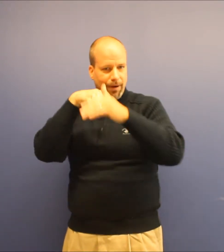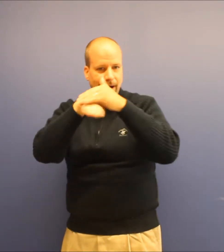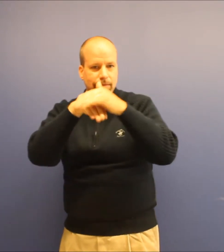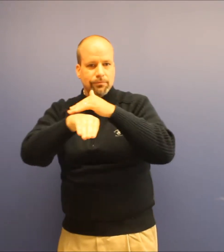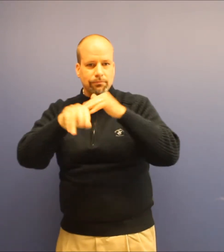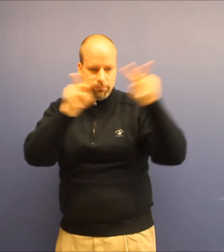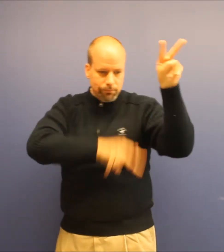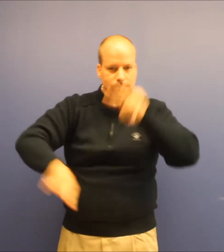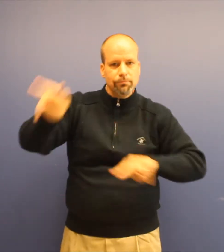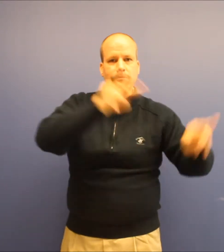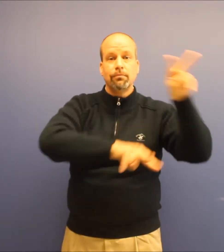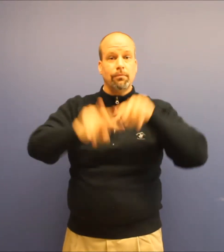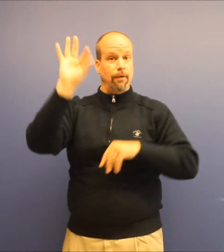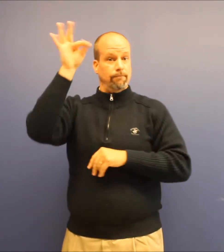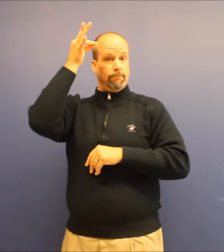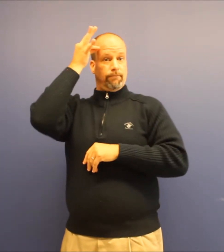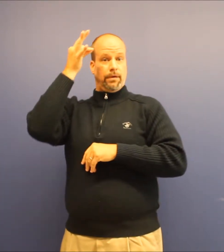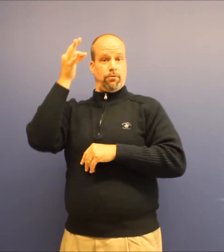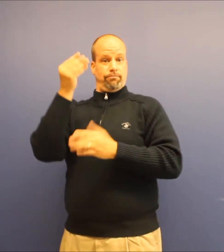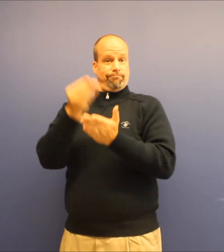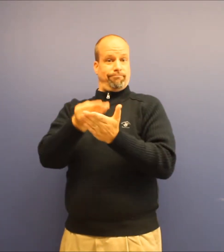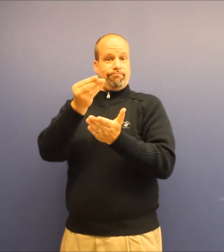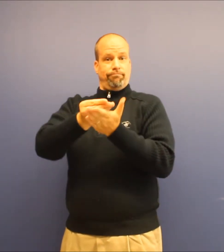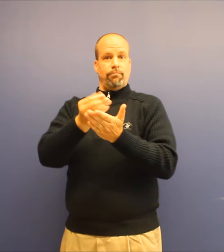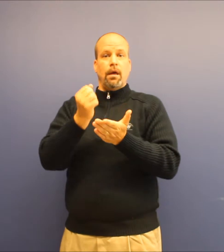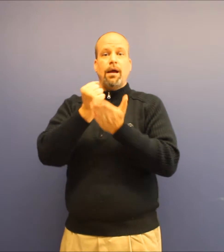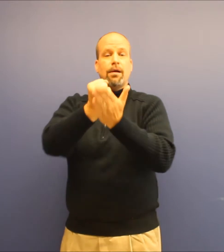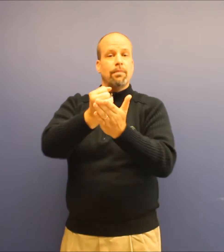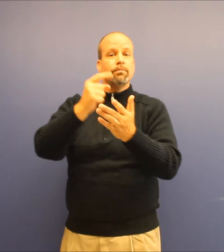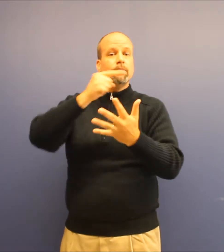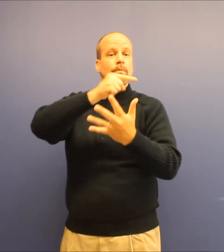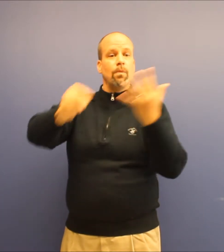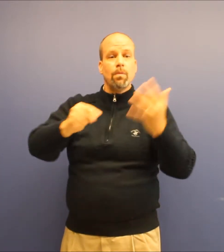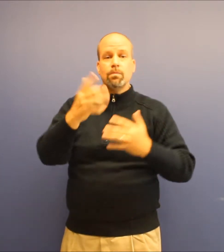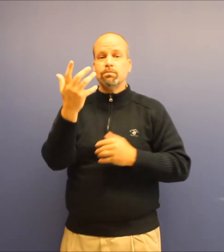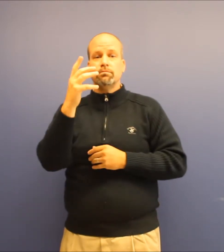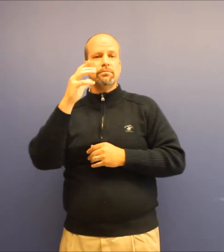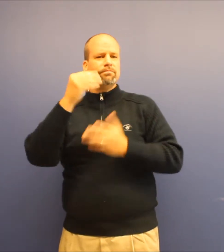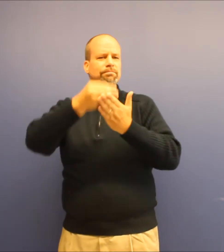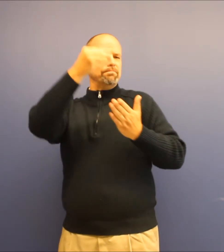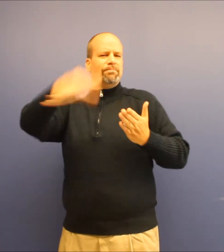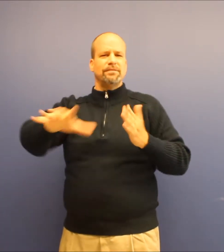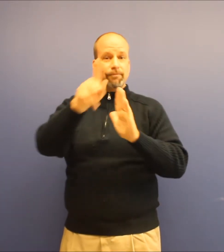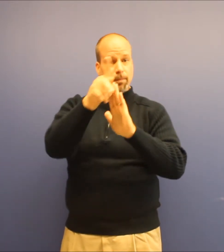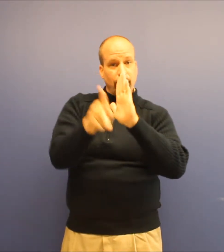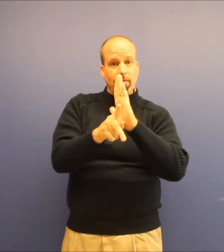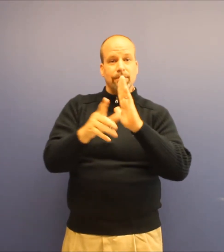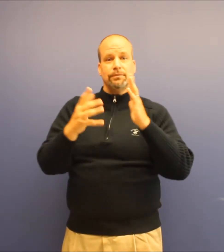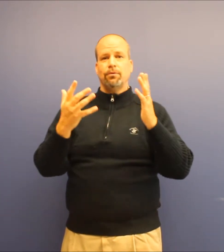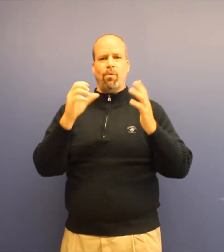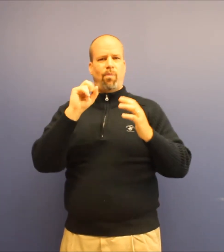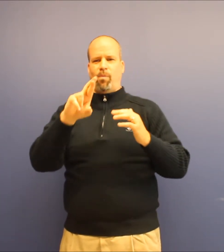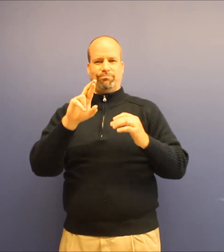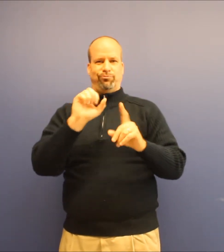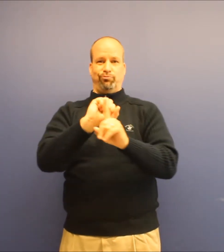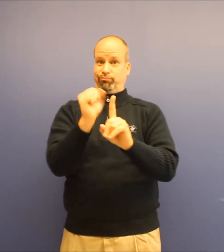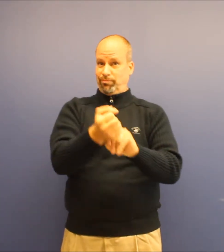States would have access to federal money to help those with expensive policies or